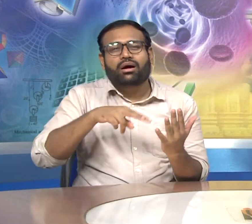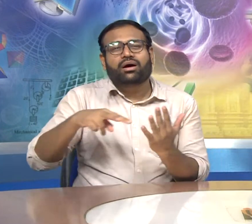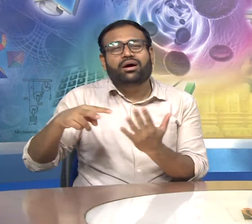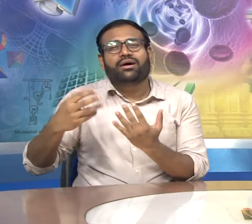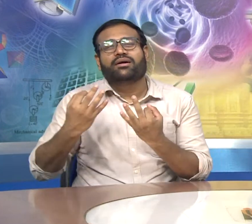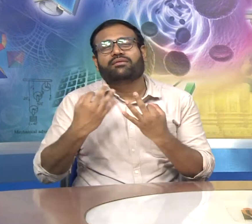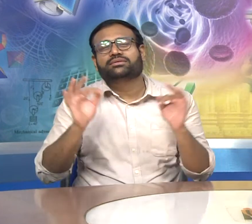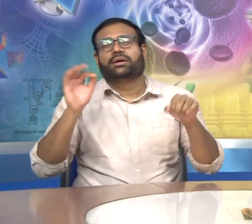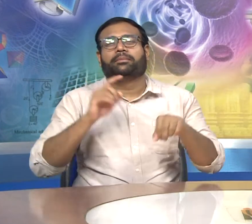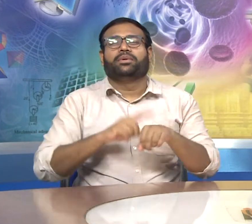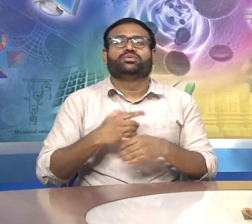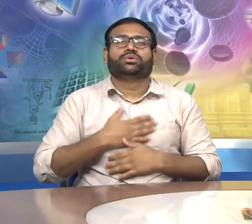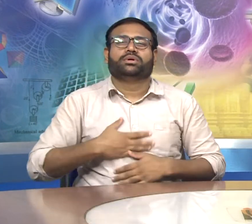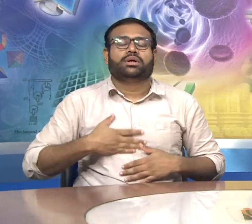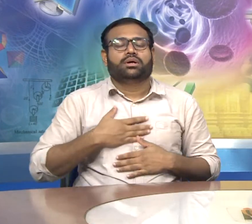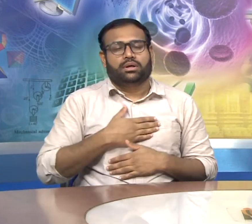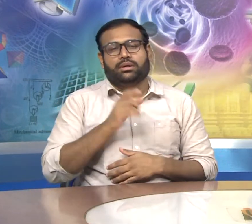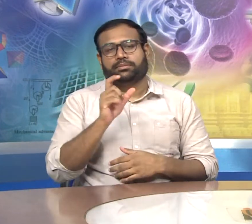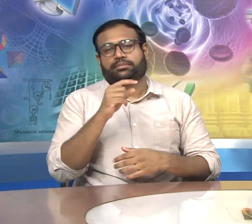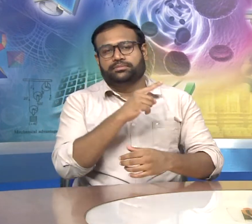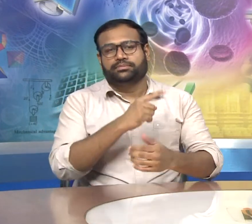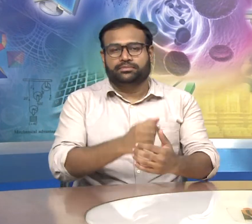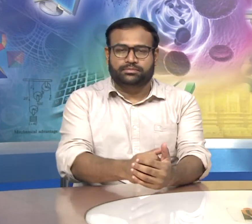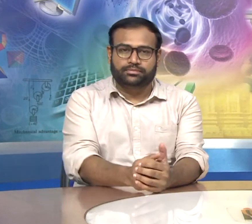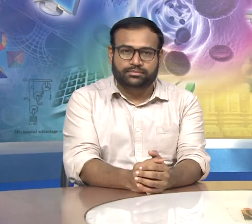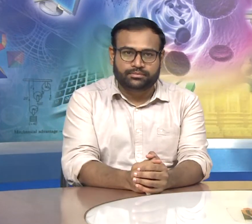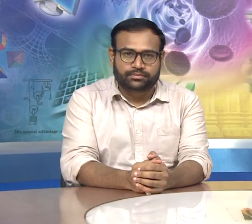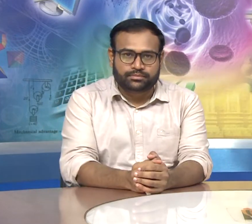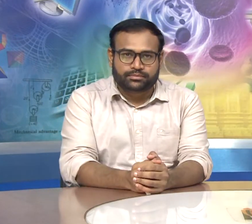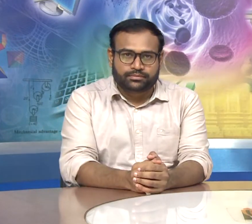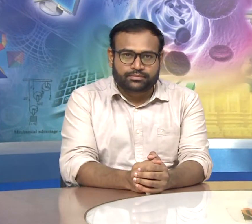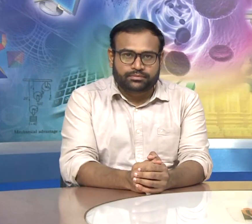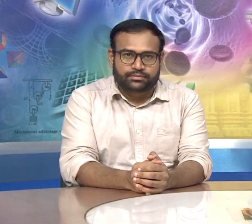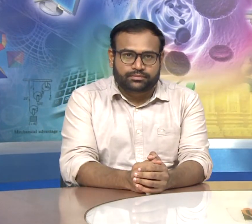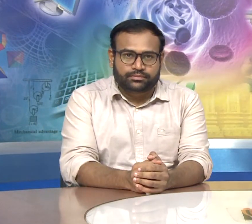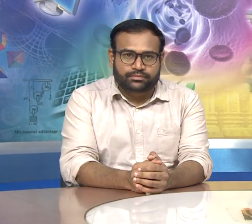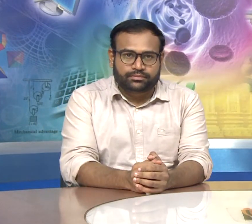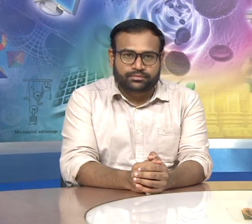joke cracking, reading stories, etc.